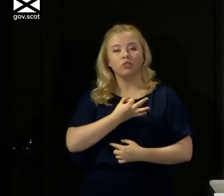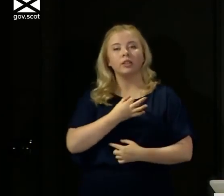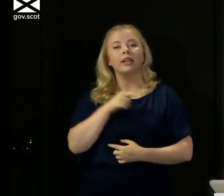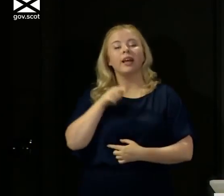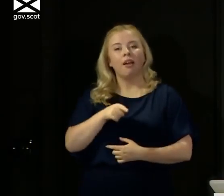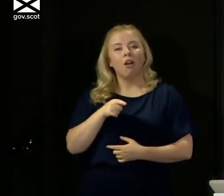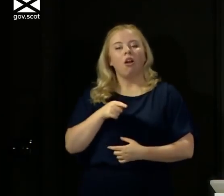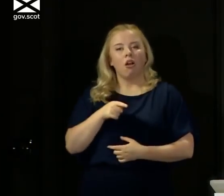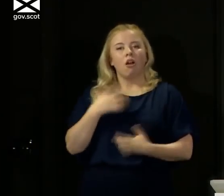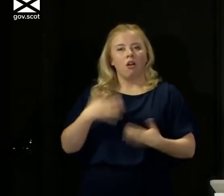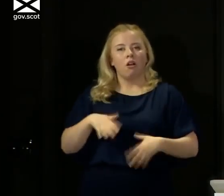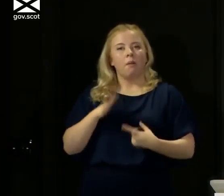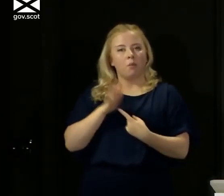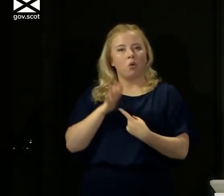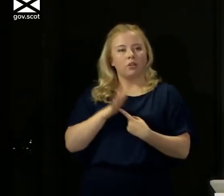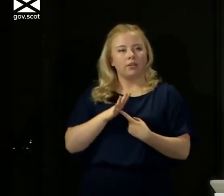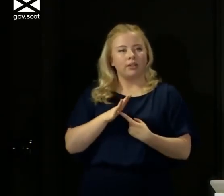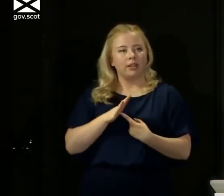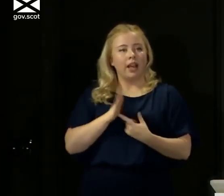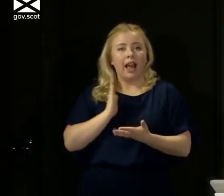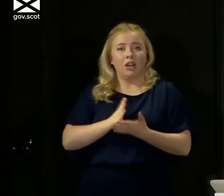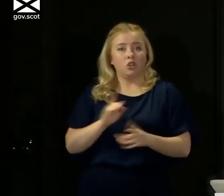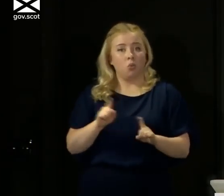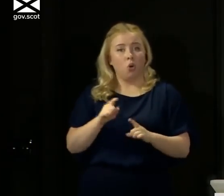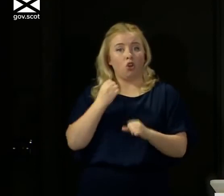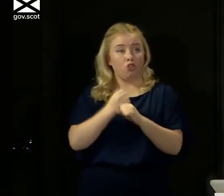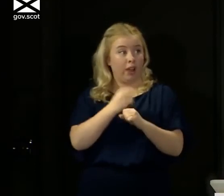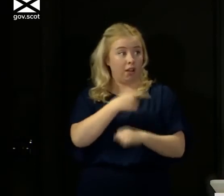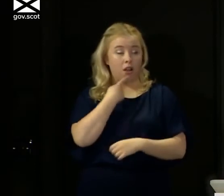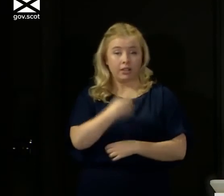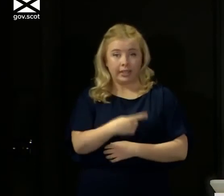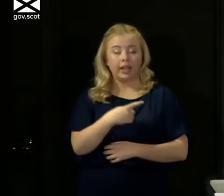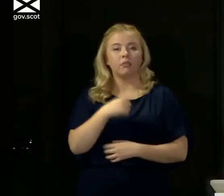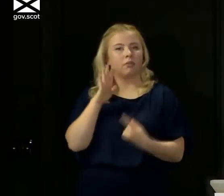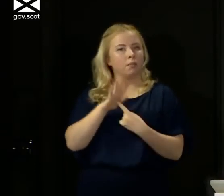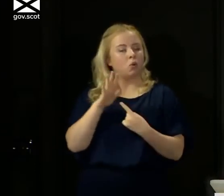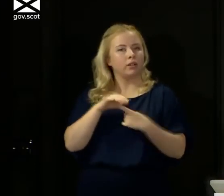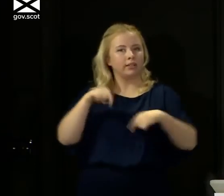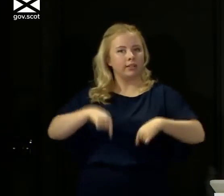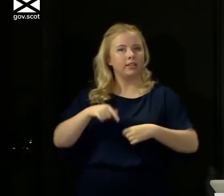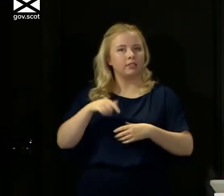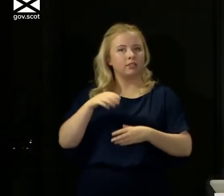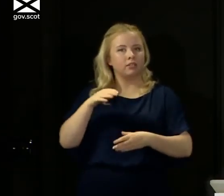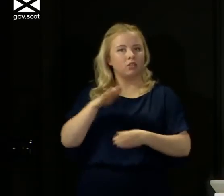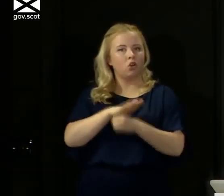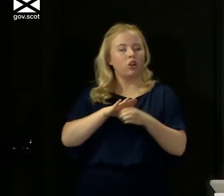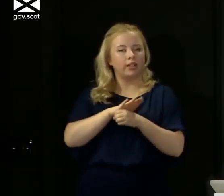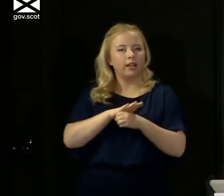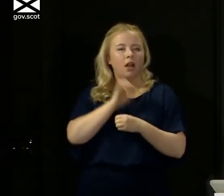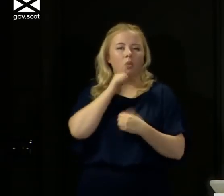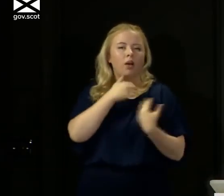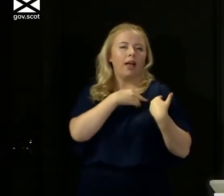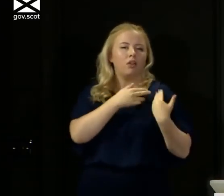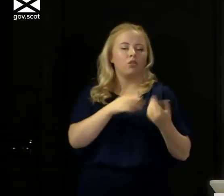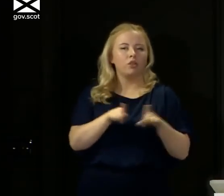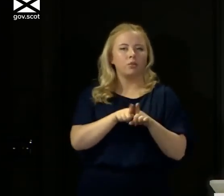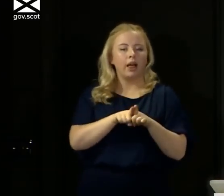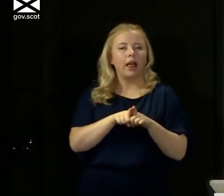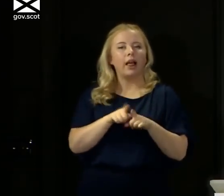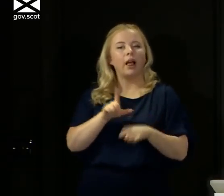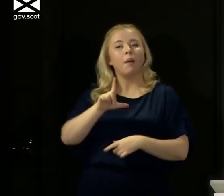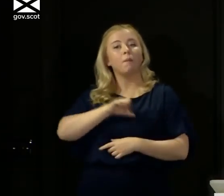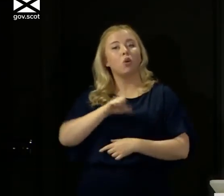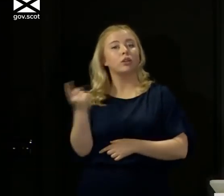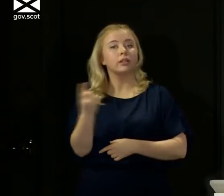is that it is really important, and actually what Gregor's been talking about here is important in this context, and I'll hand over to him. Because